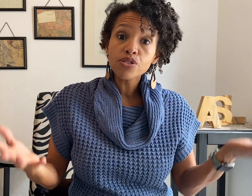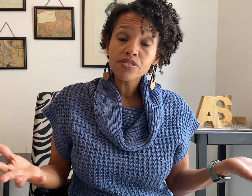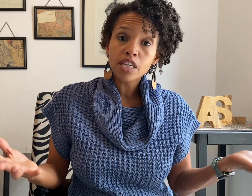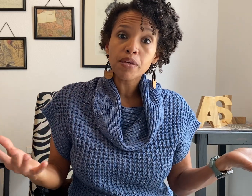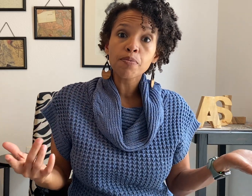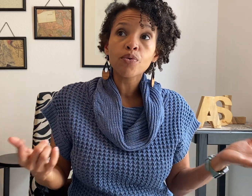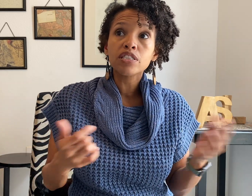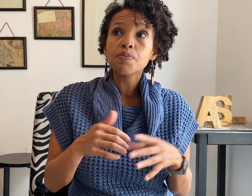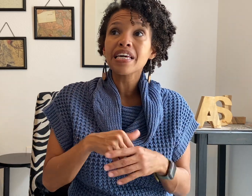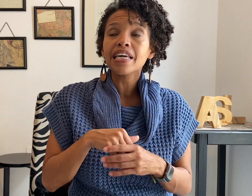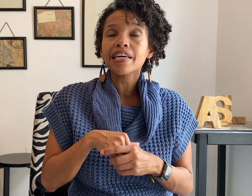see people when speaking